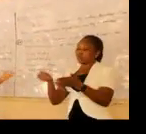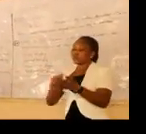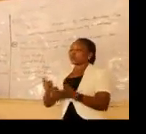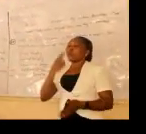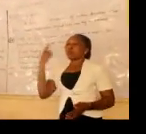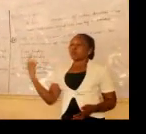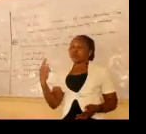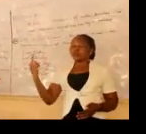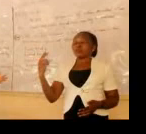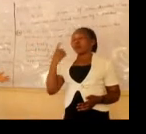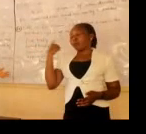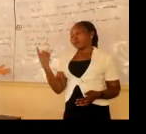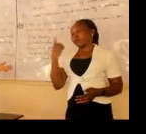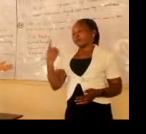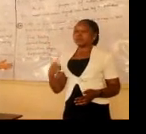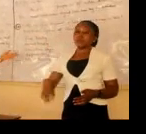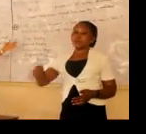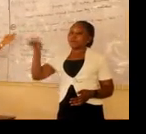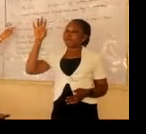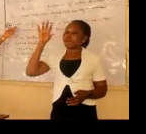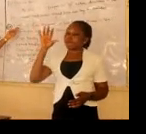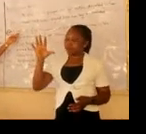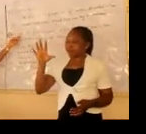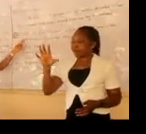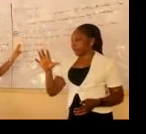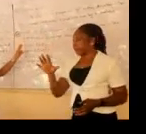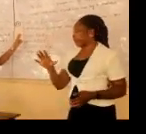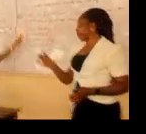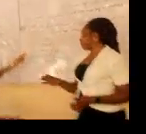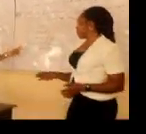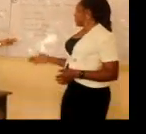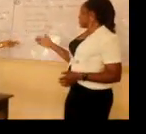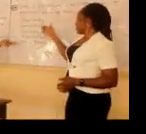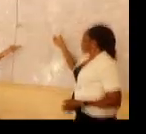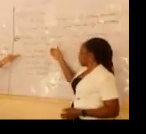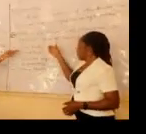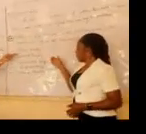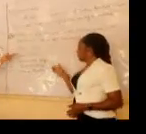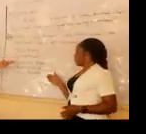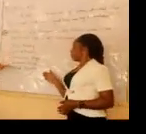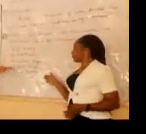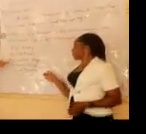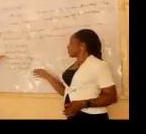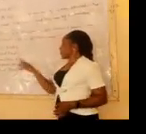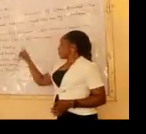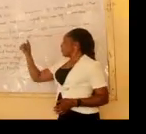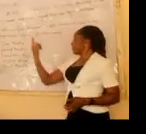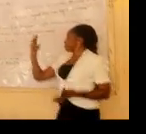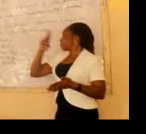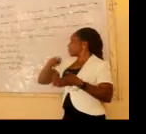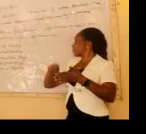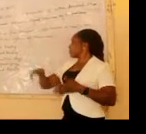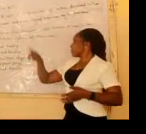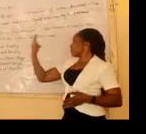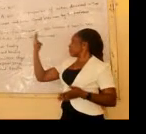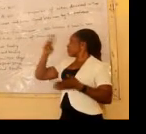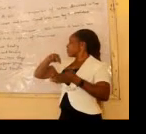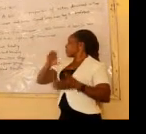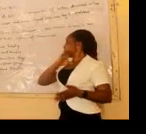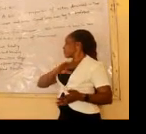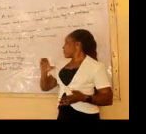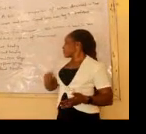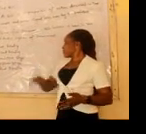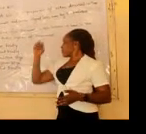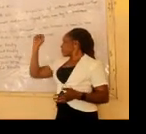you write 7, you're on your own. So they said you should outline. Look at them here. You have first reading, second reading,